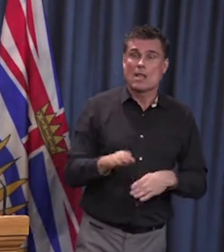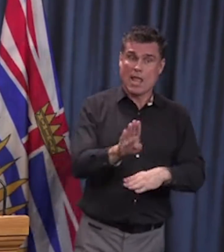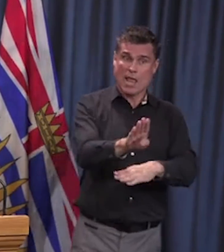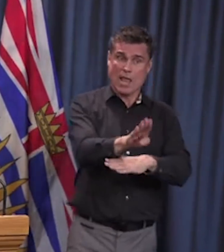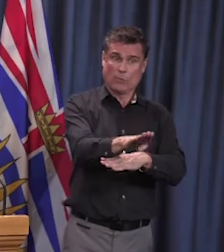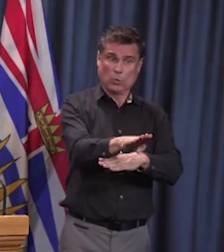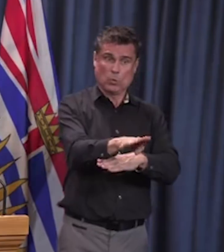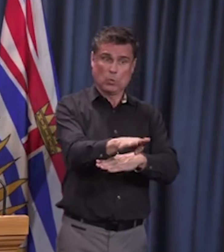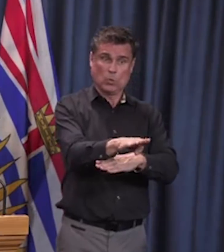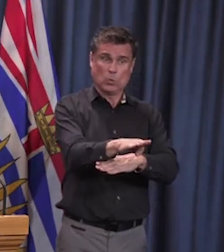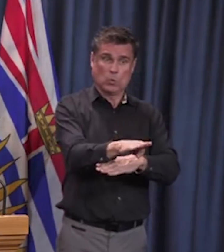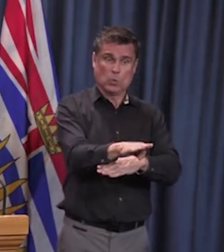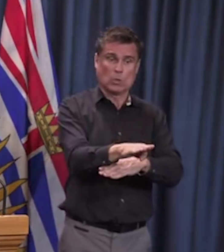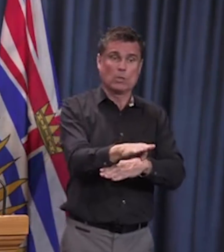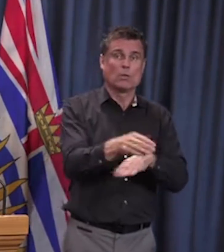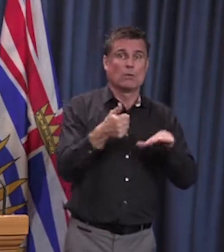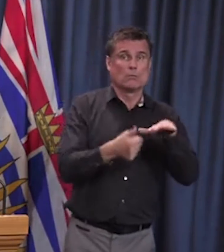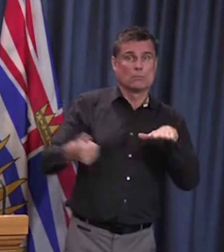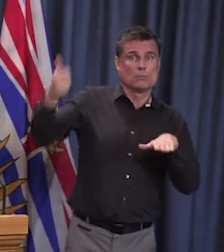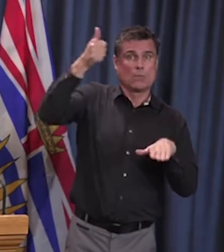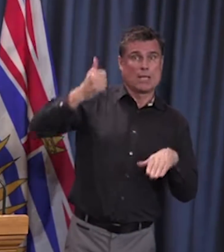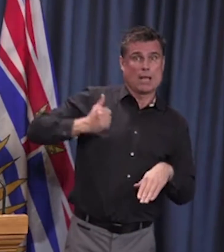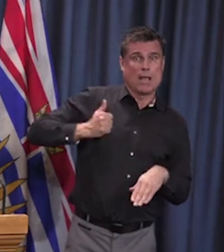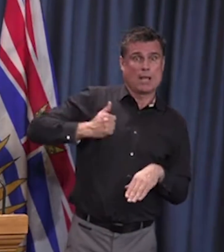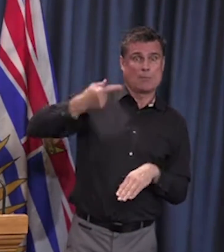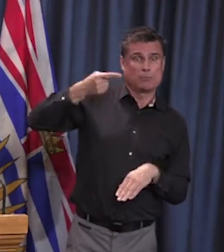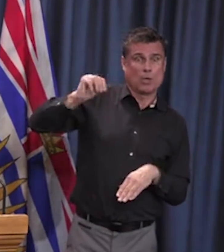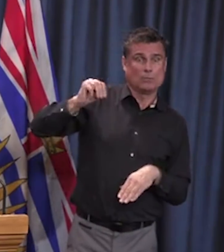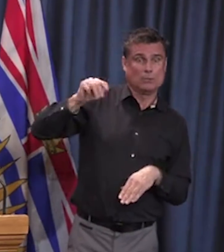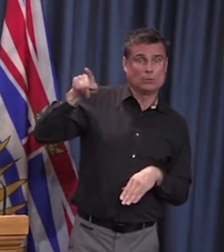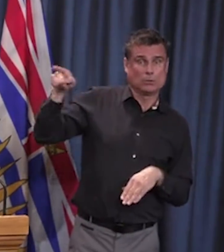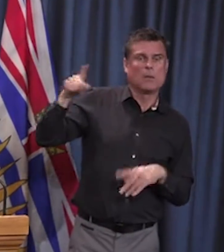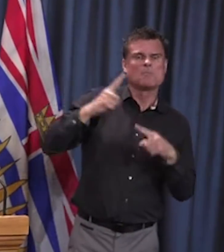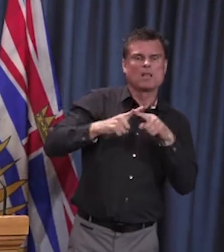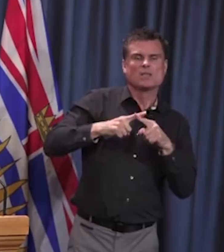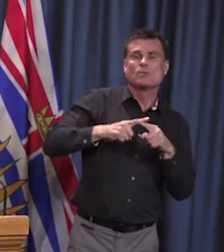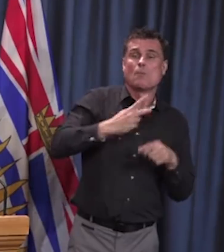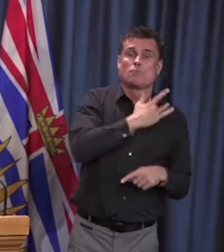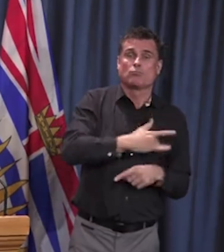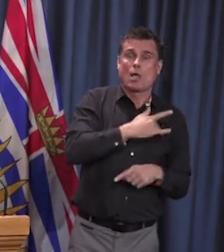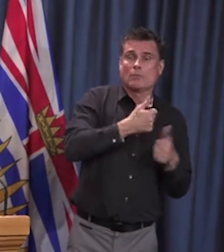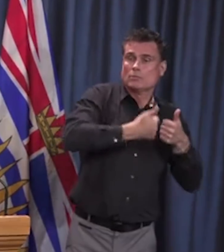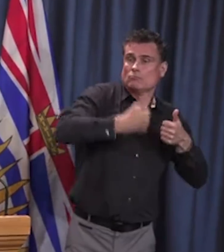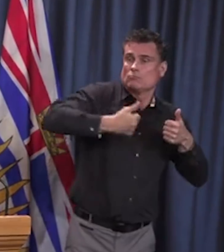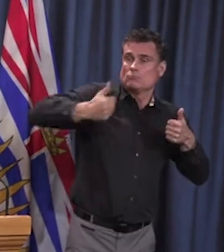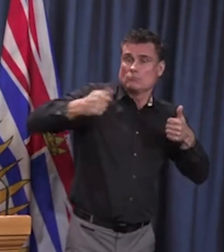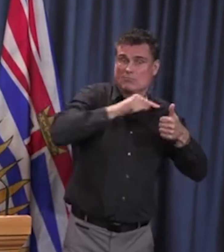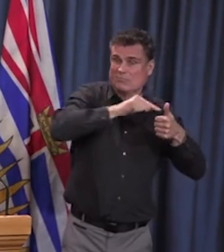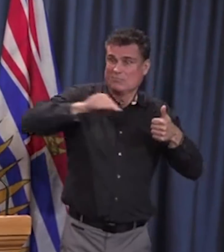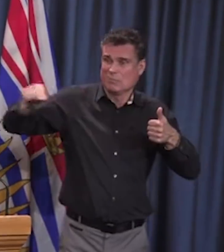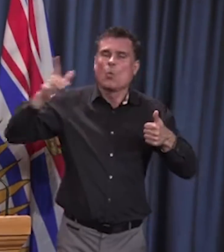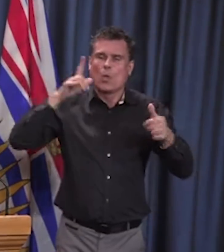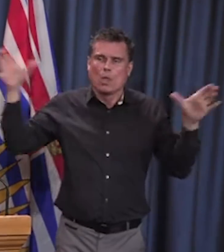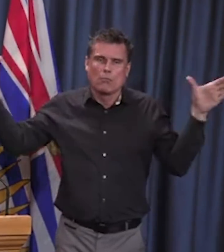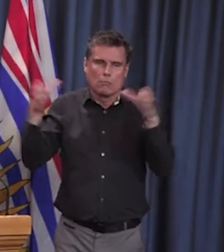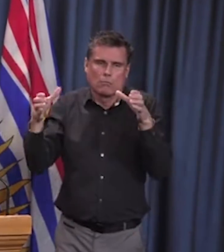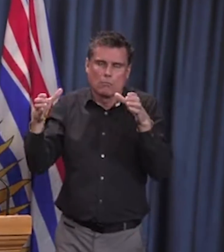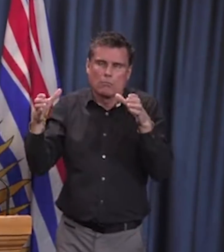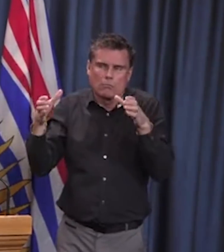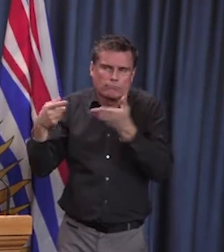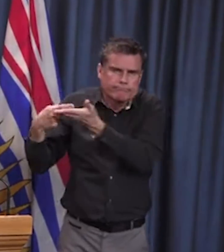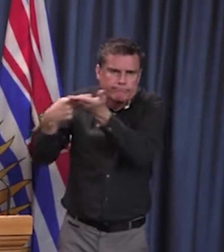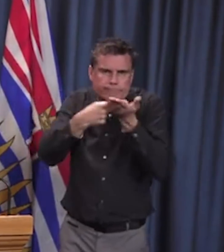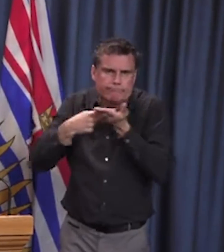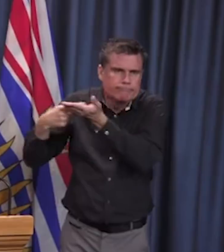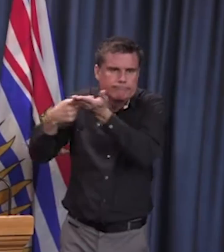team. And we're sharing best practices at all times. And we have, from the beginning, you'll know that it was January when public